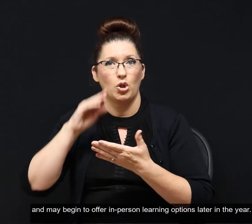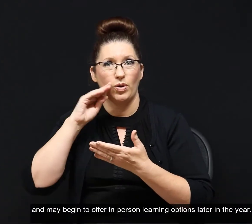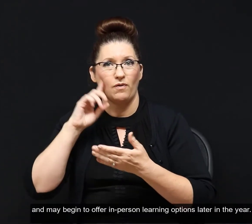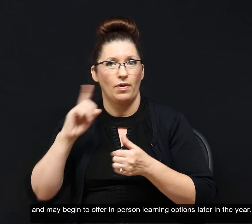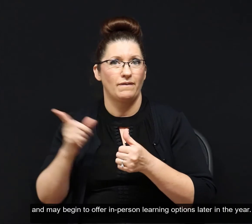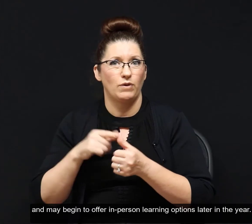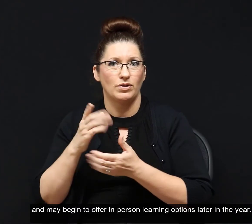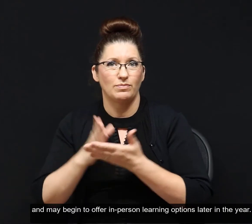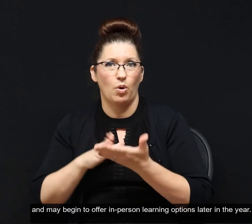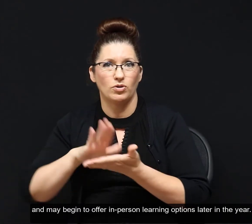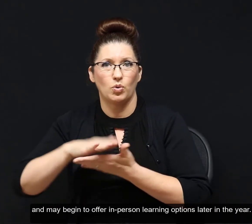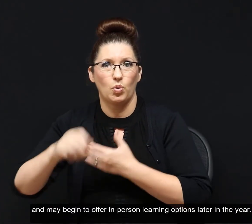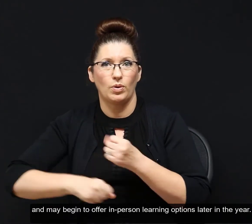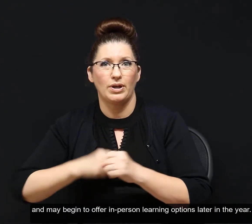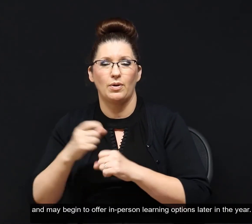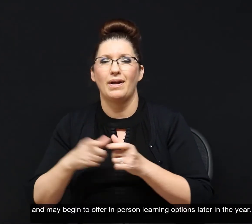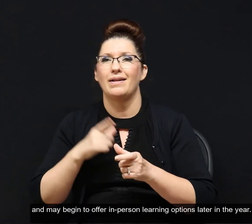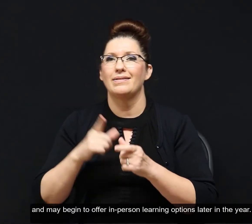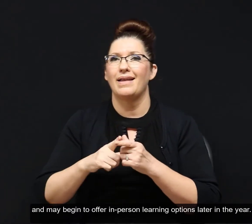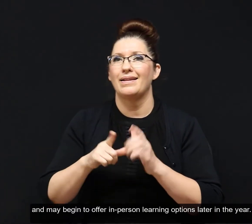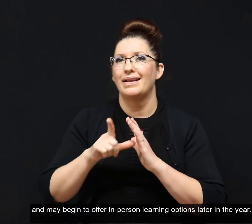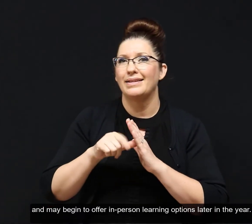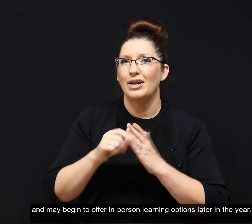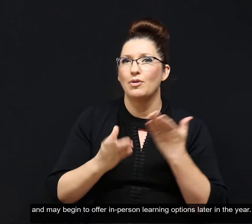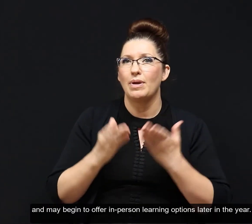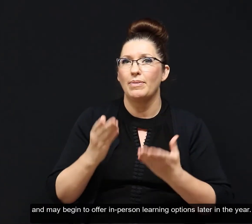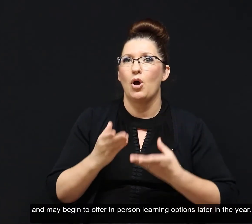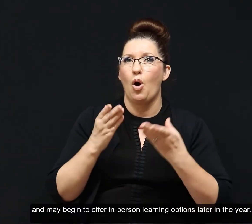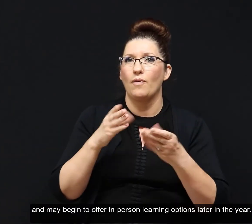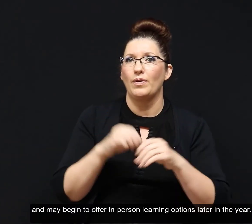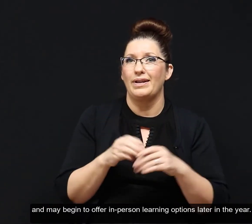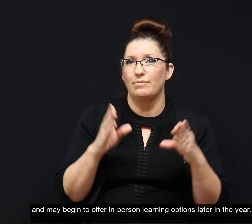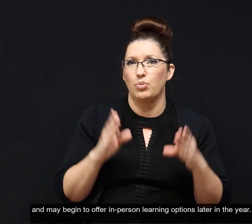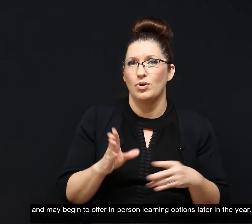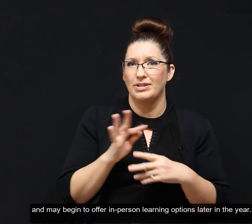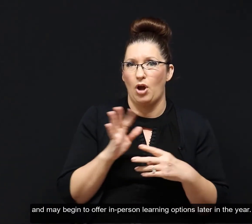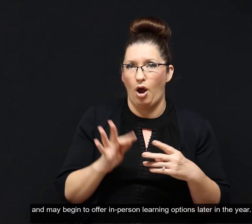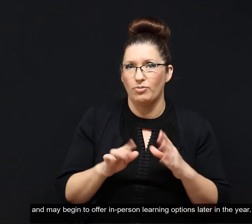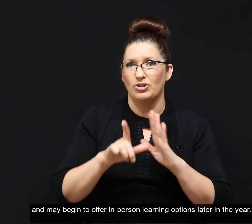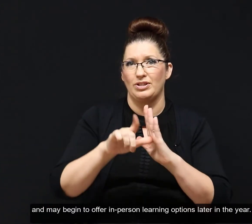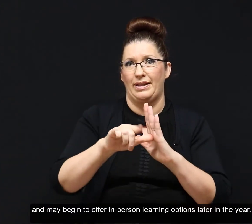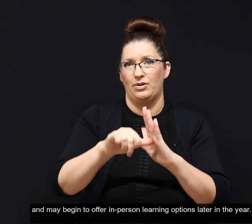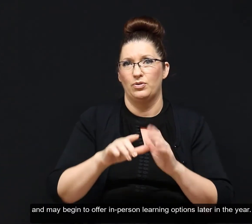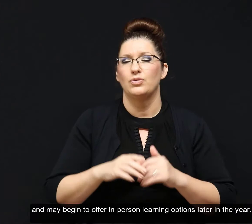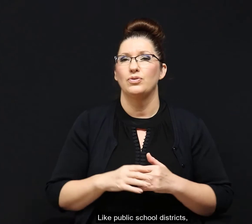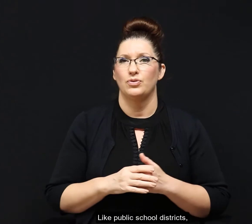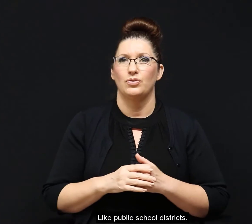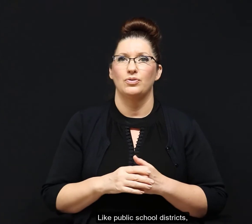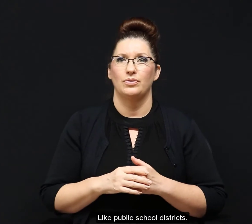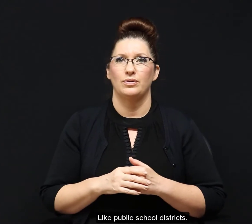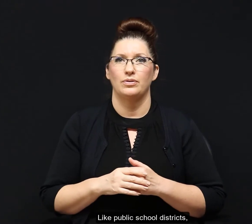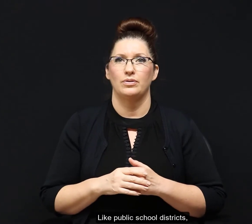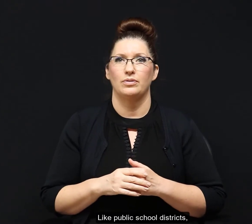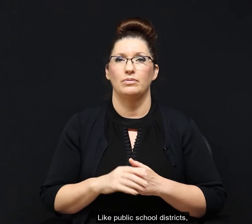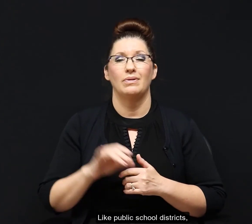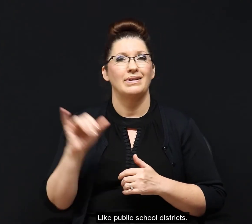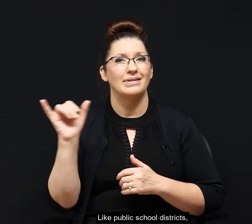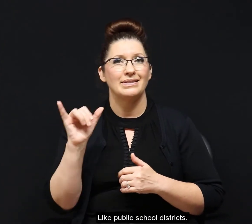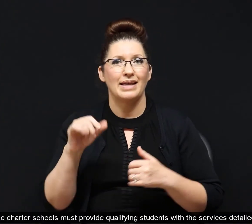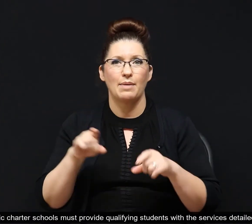may begin to offer in-person learning options later in the year. Like public school districts, public